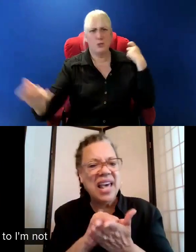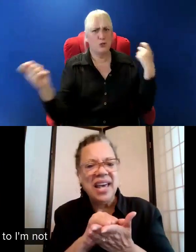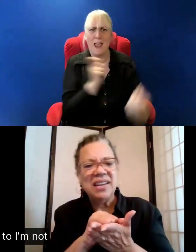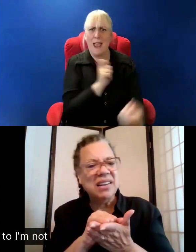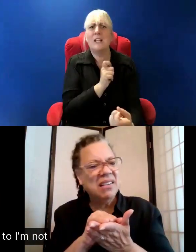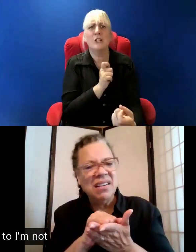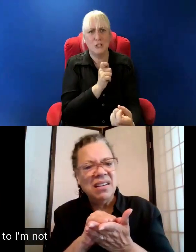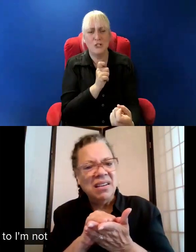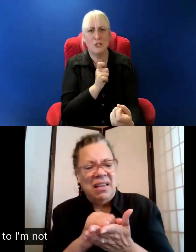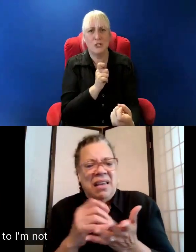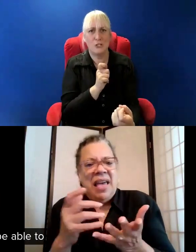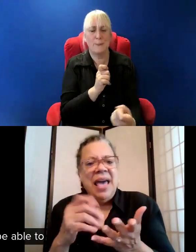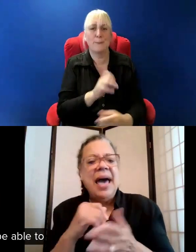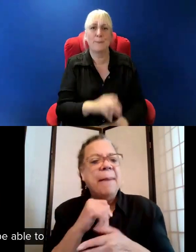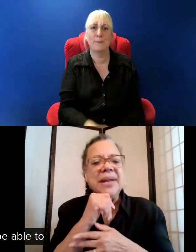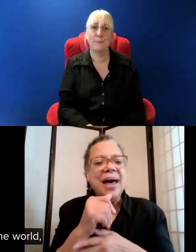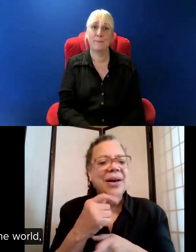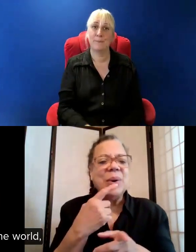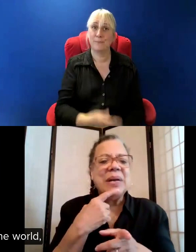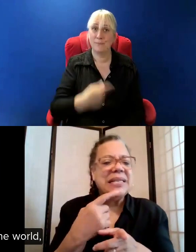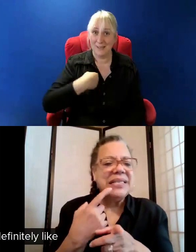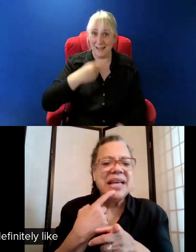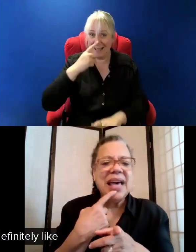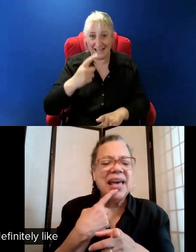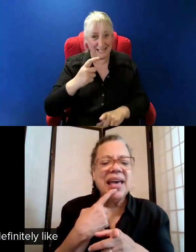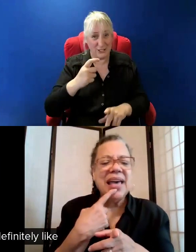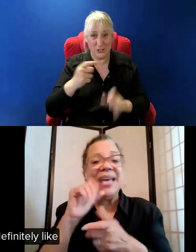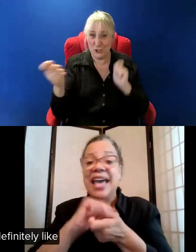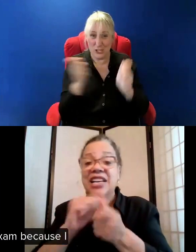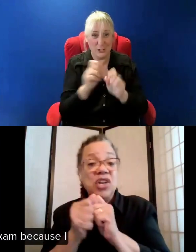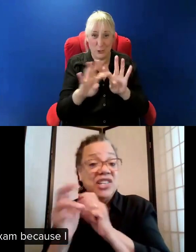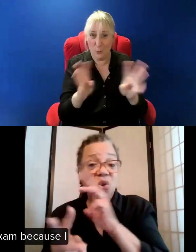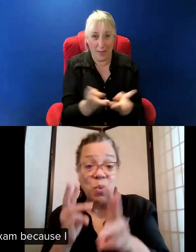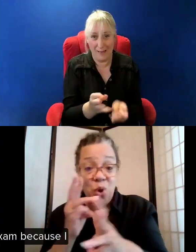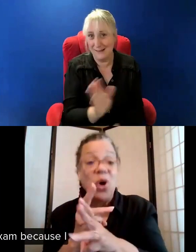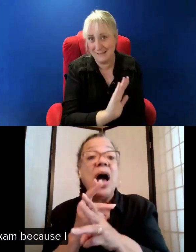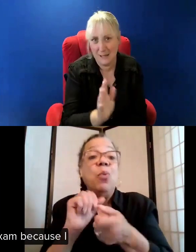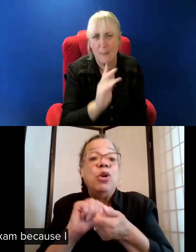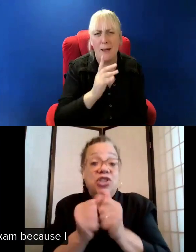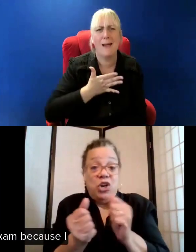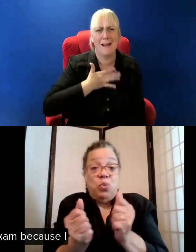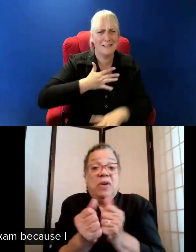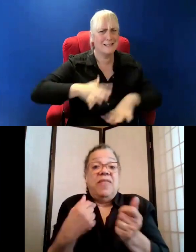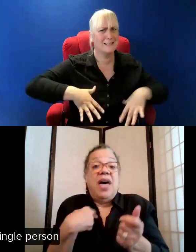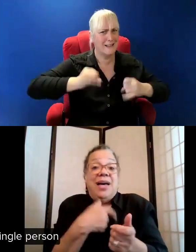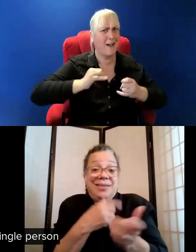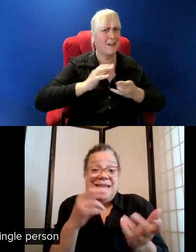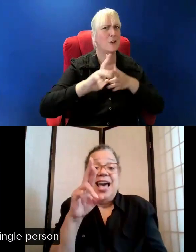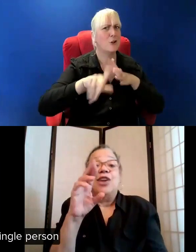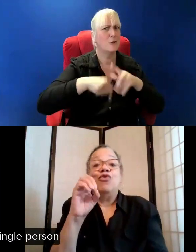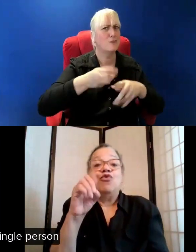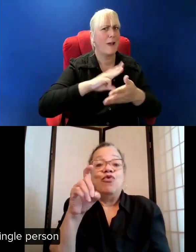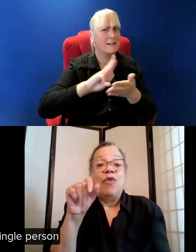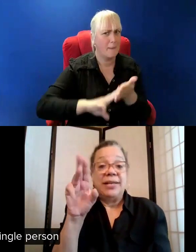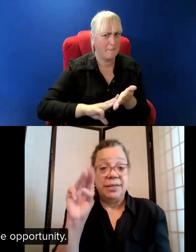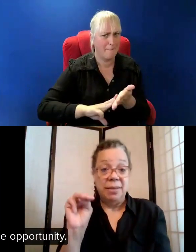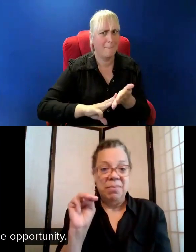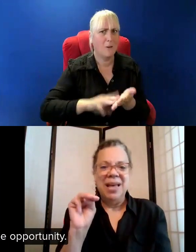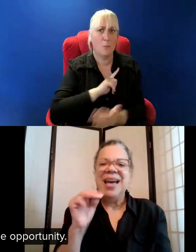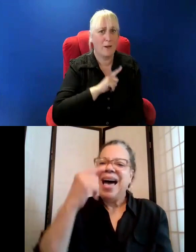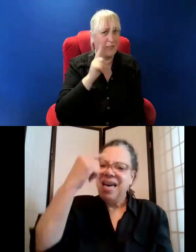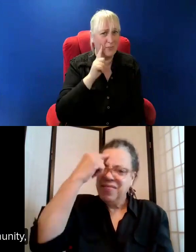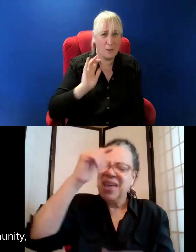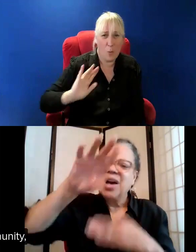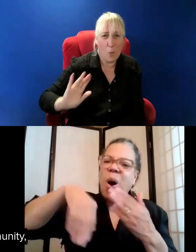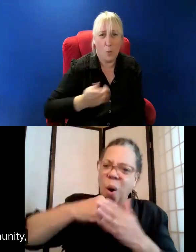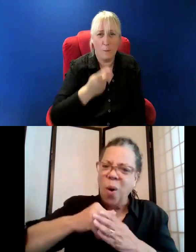is, you know, I'm not gonna be able to change the world, but I would definitely like to start at Wrexham, because I think every single person should have